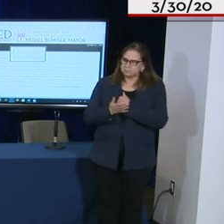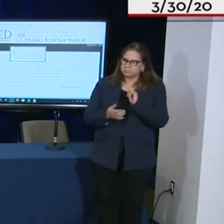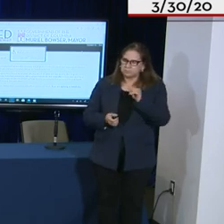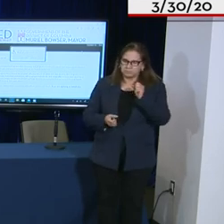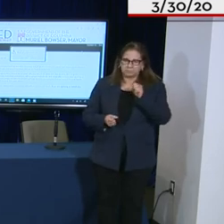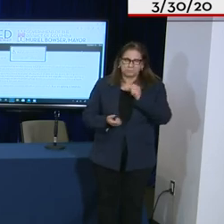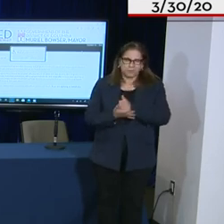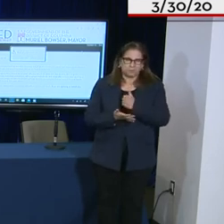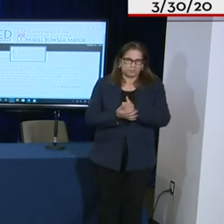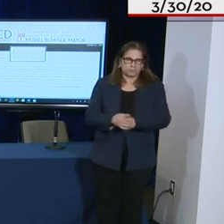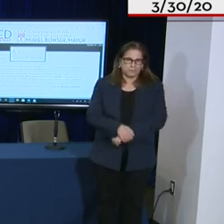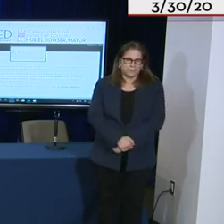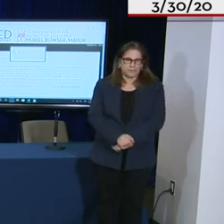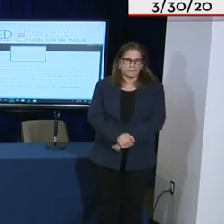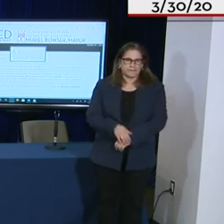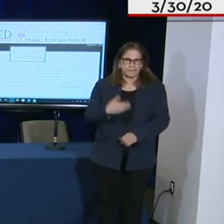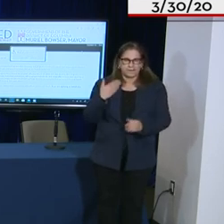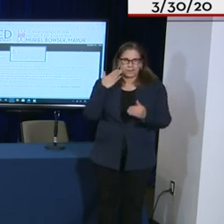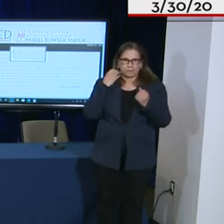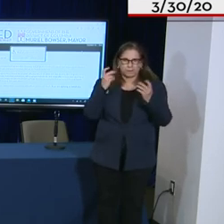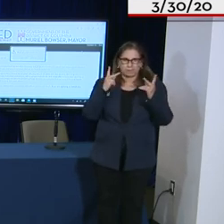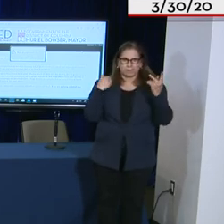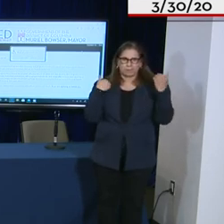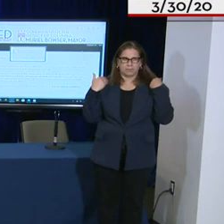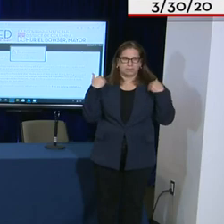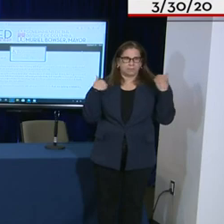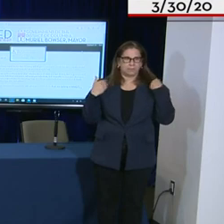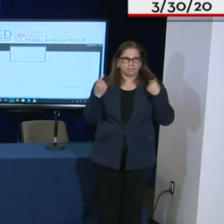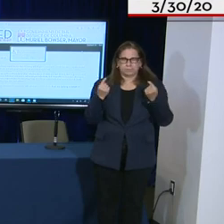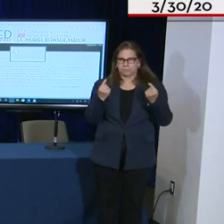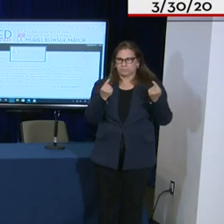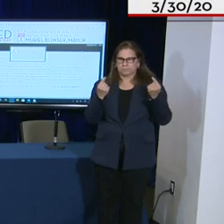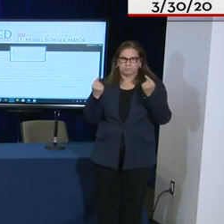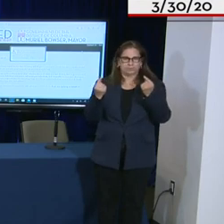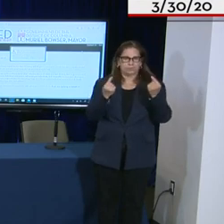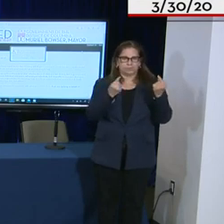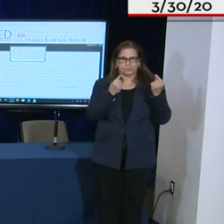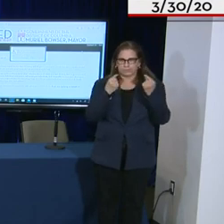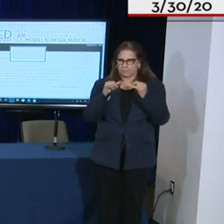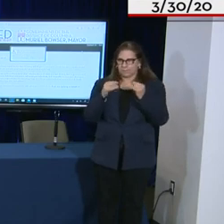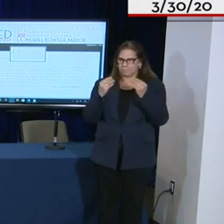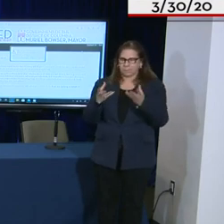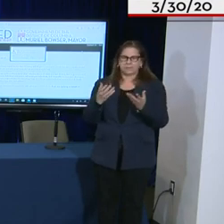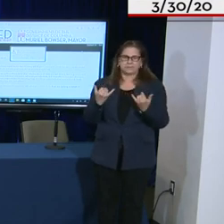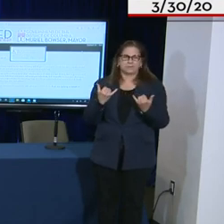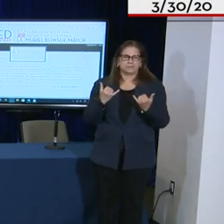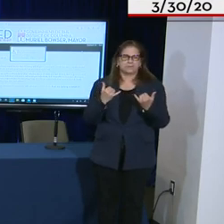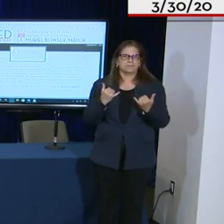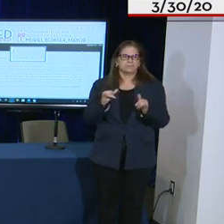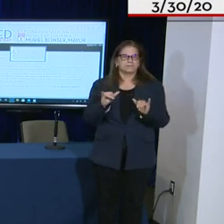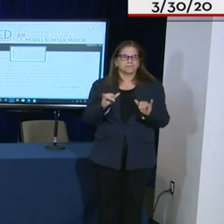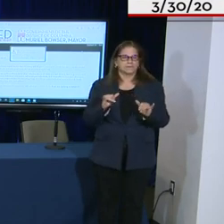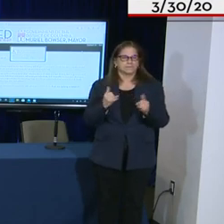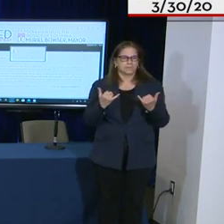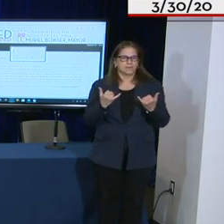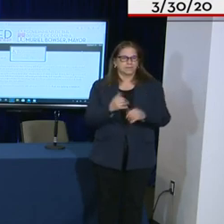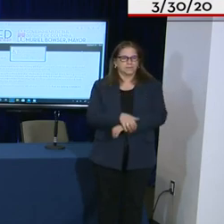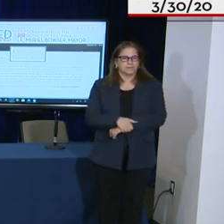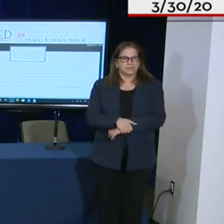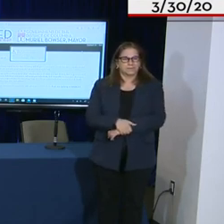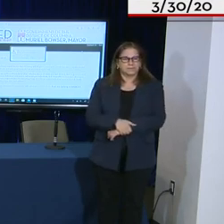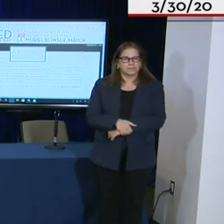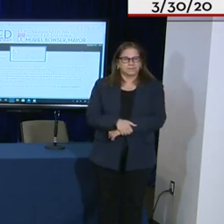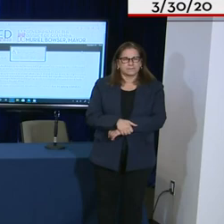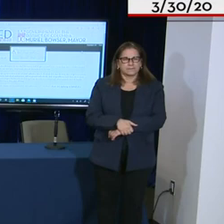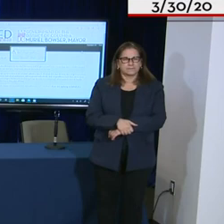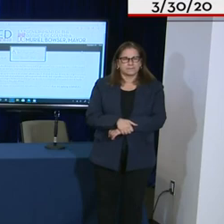had definitely gotten a bunch of a few people. I think we had a few more that we